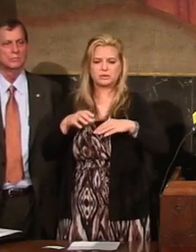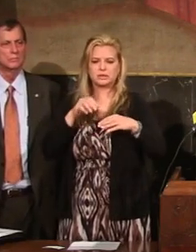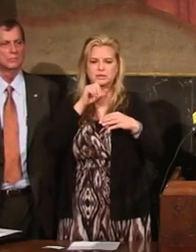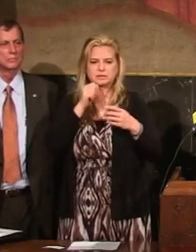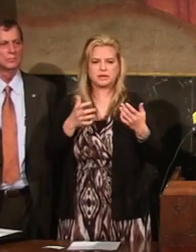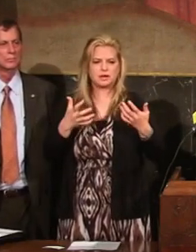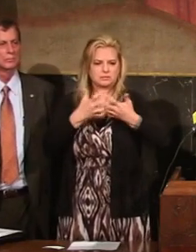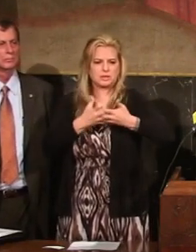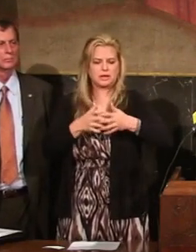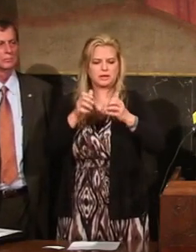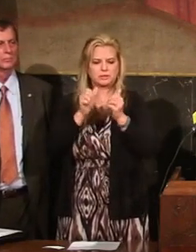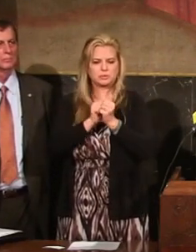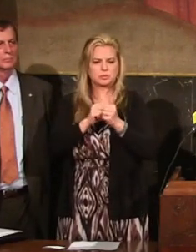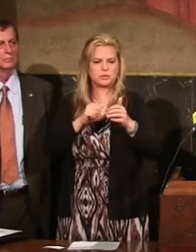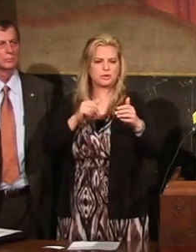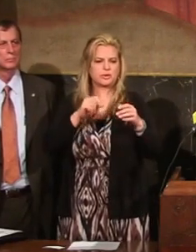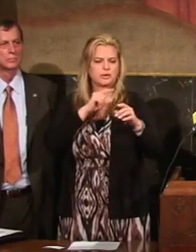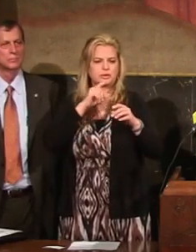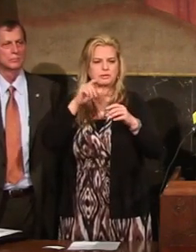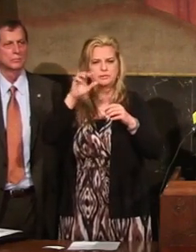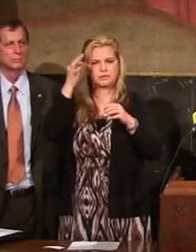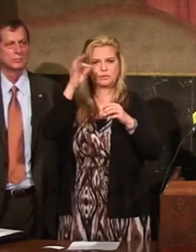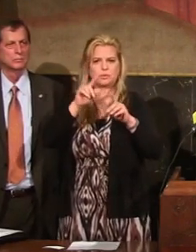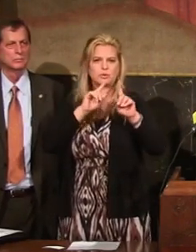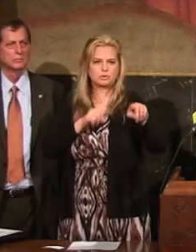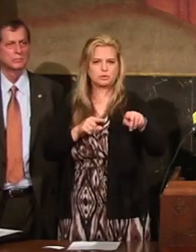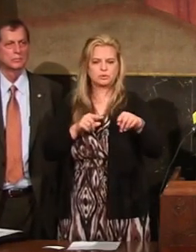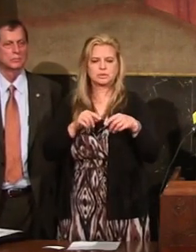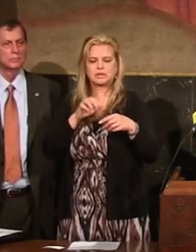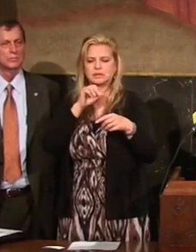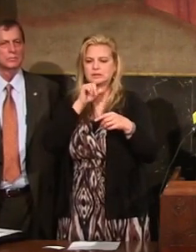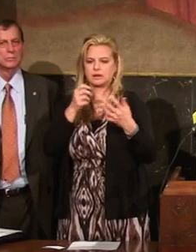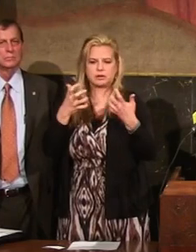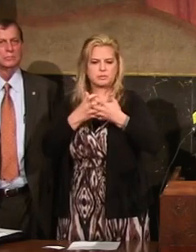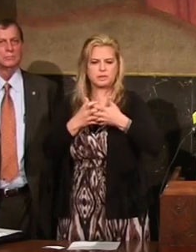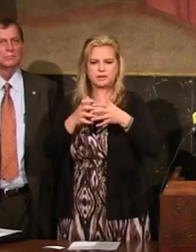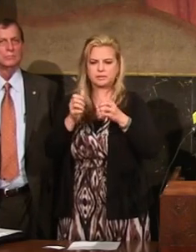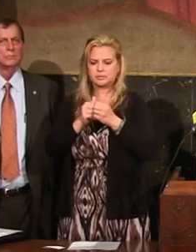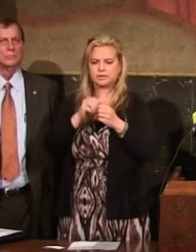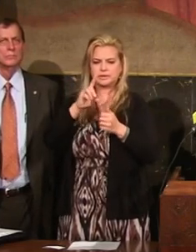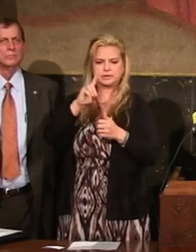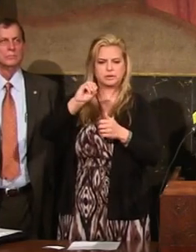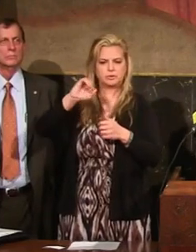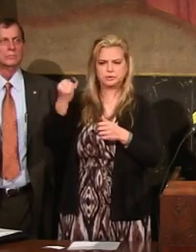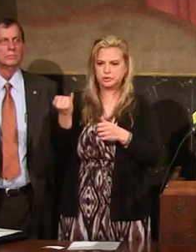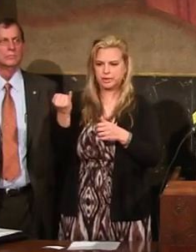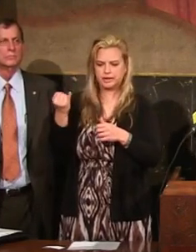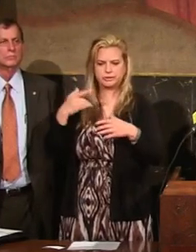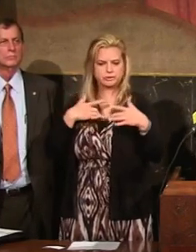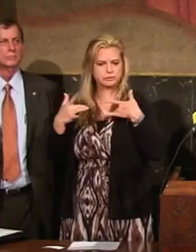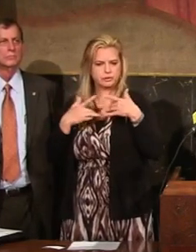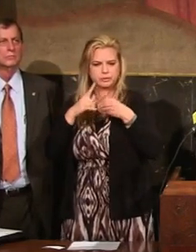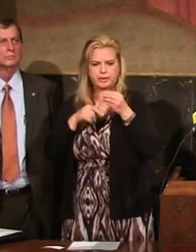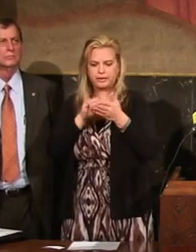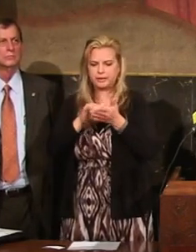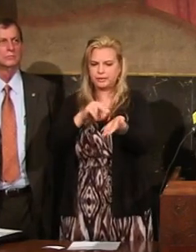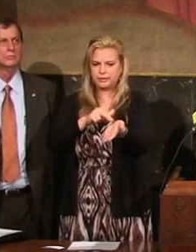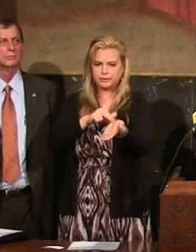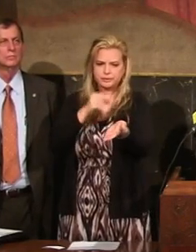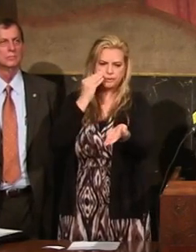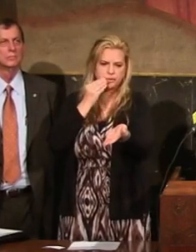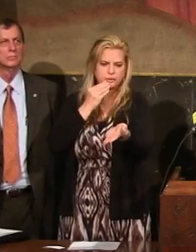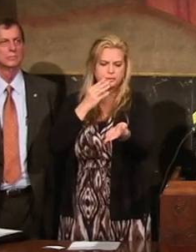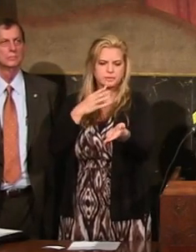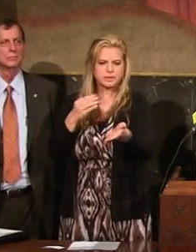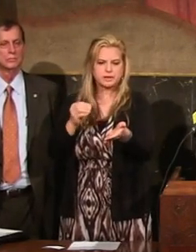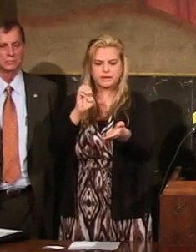legal sanction to the state. This would force us into noncompliance and a DOJ concern regarding our nursing homes and our